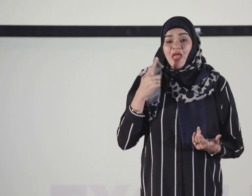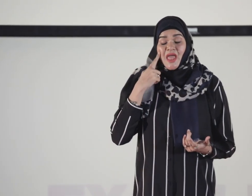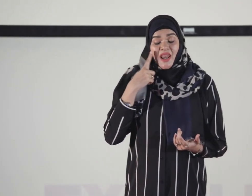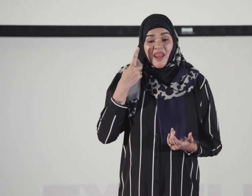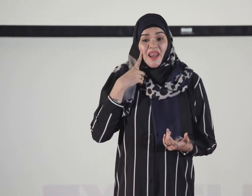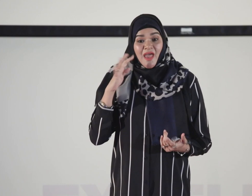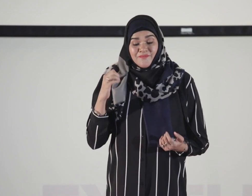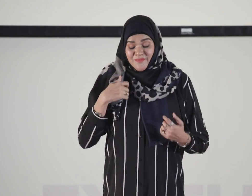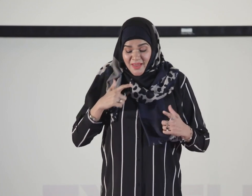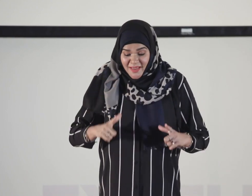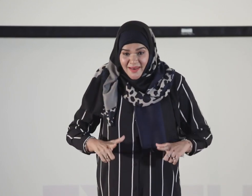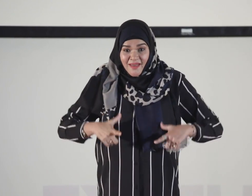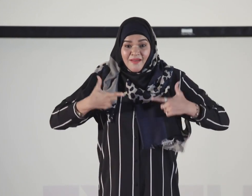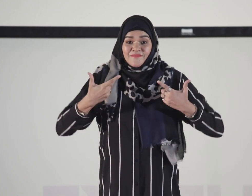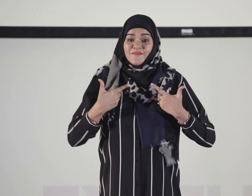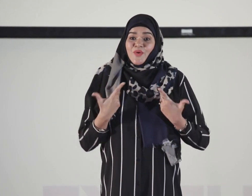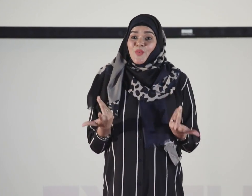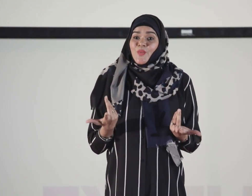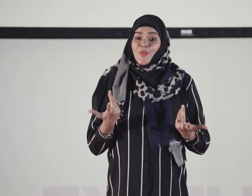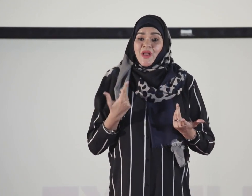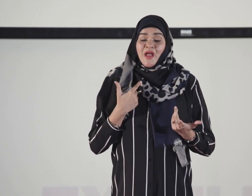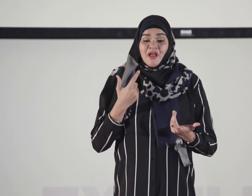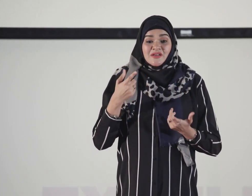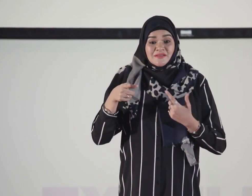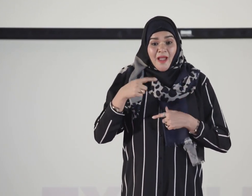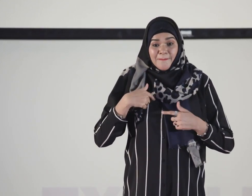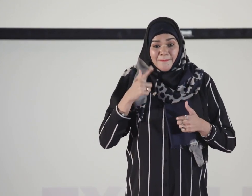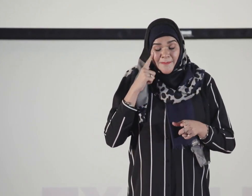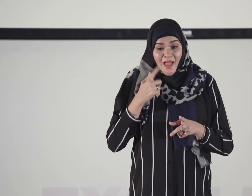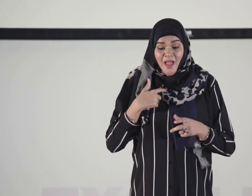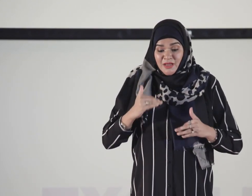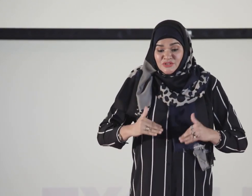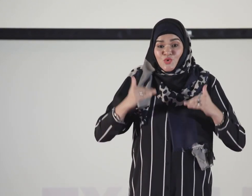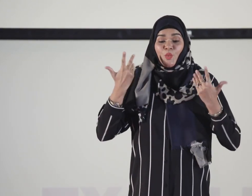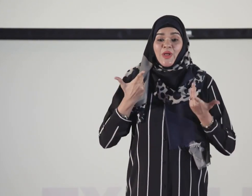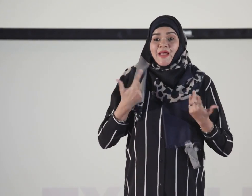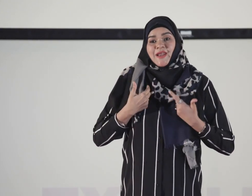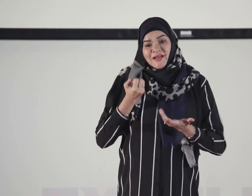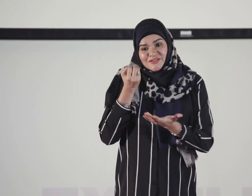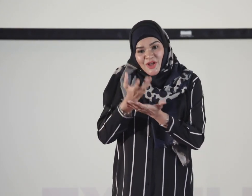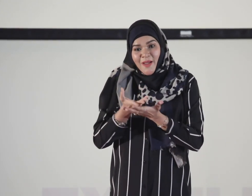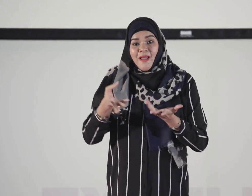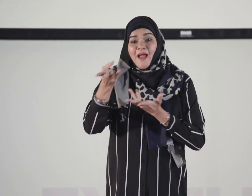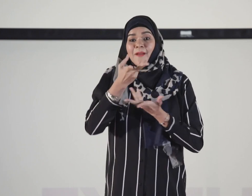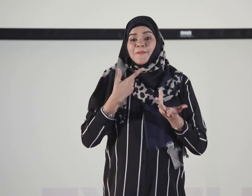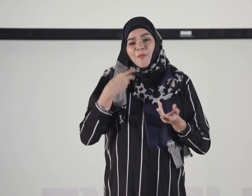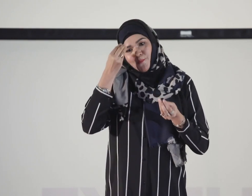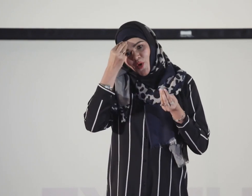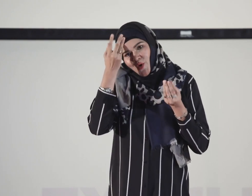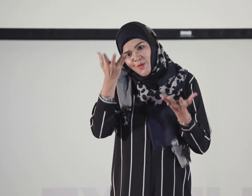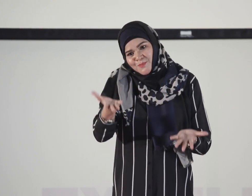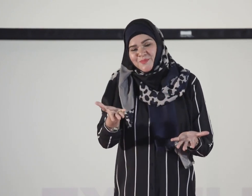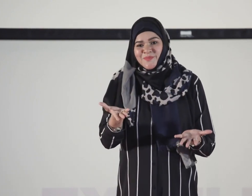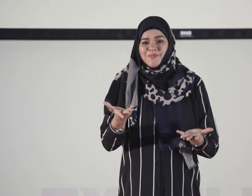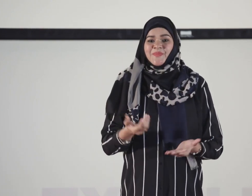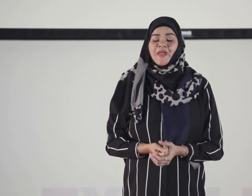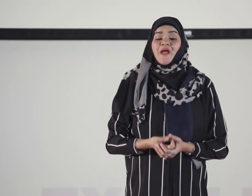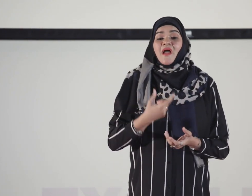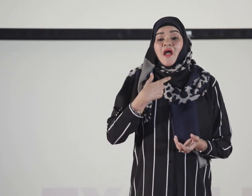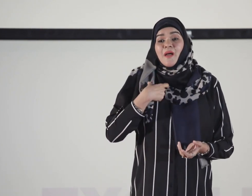Today, I have received an opportunity to share with you all about my life, which has so many